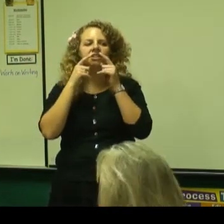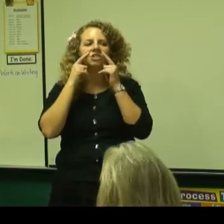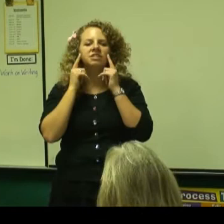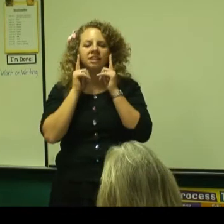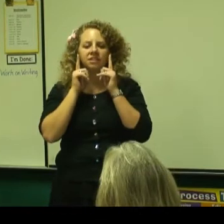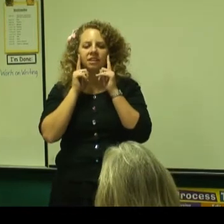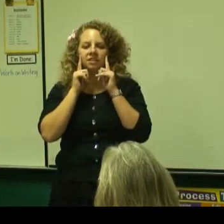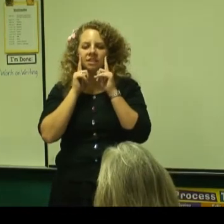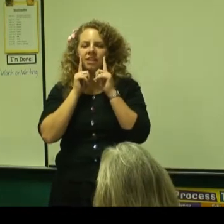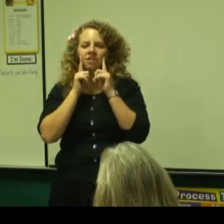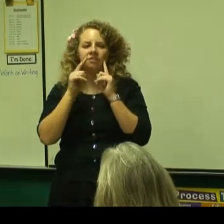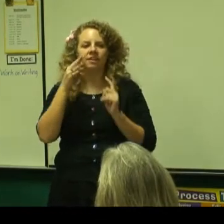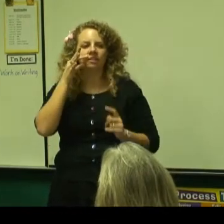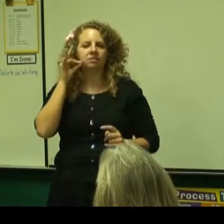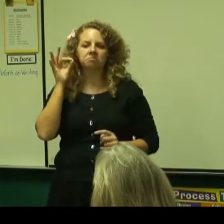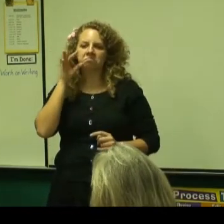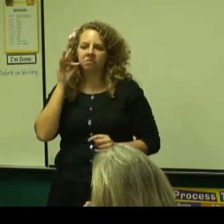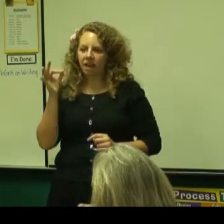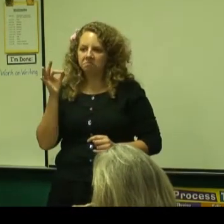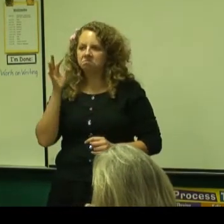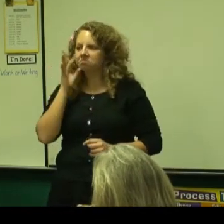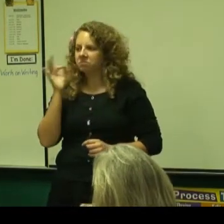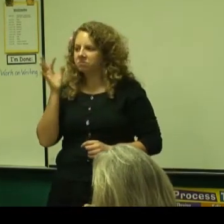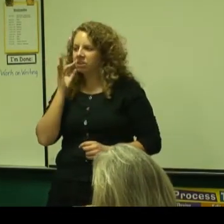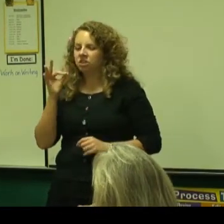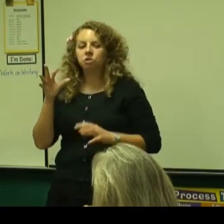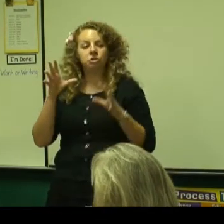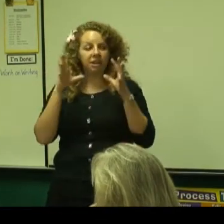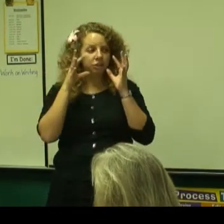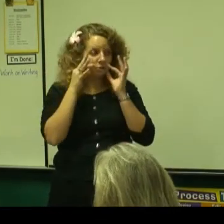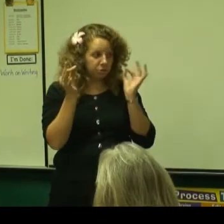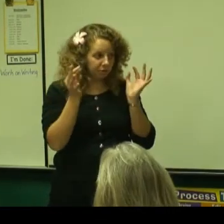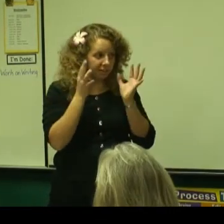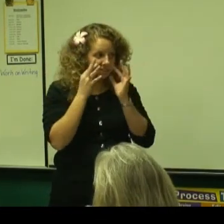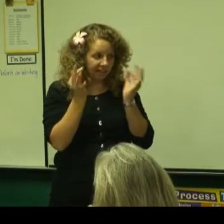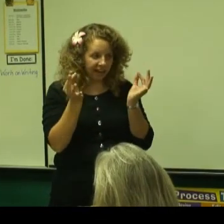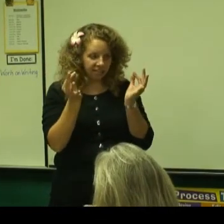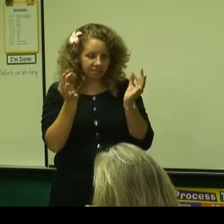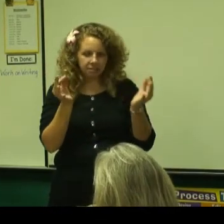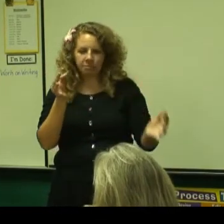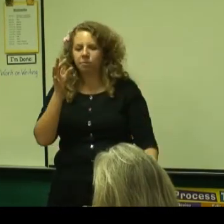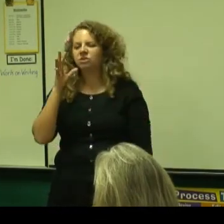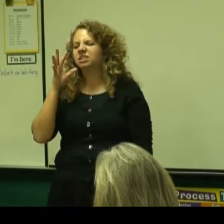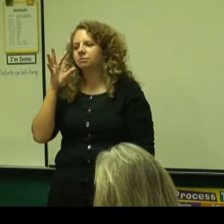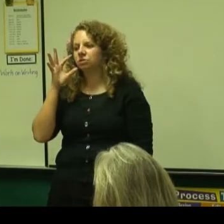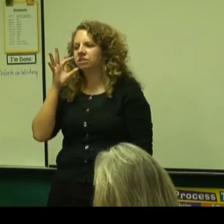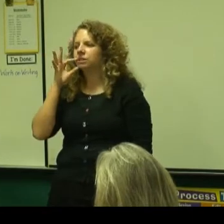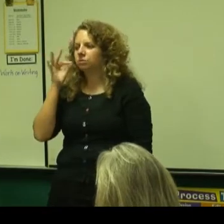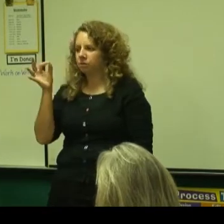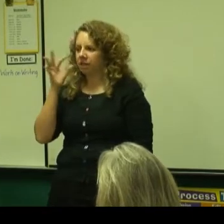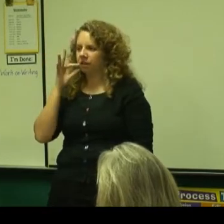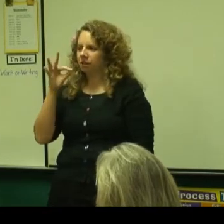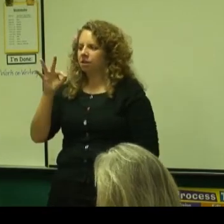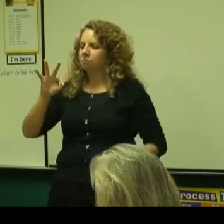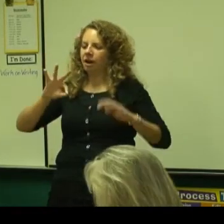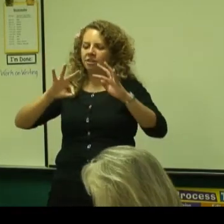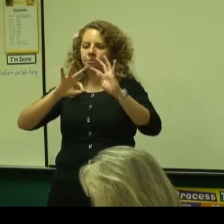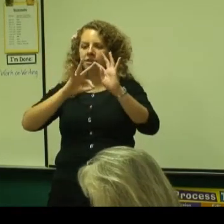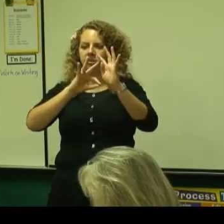it just stays, like, to here on your face. So you can do it with 2 hands, cat, but most of the time you'll just see it with 1 hand. But either way, then you